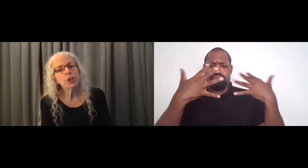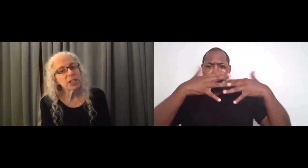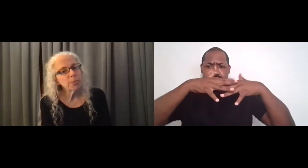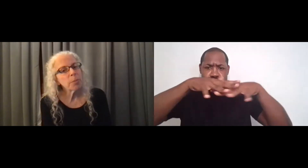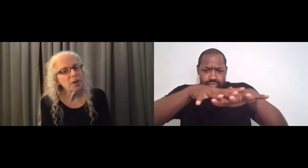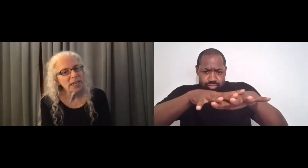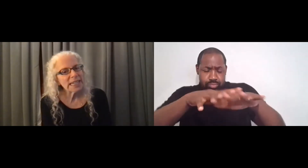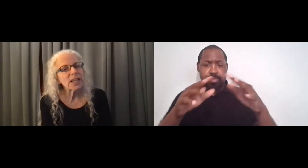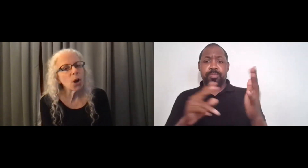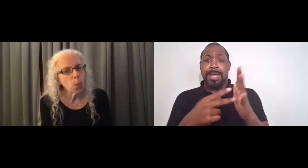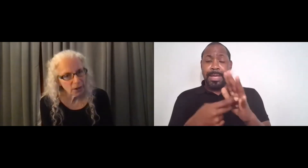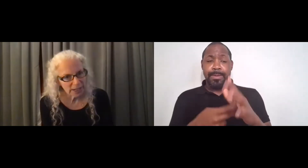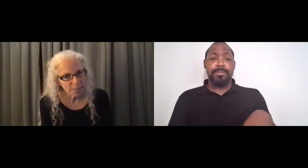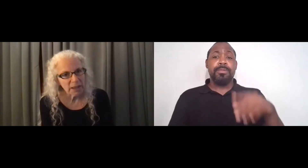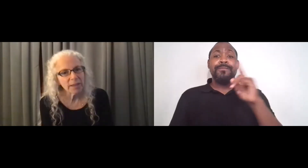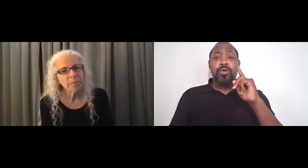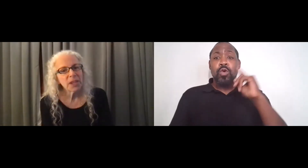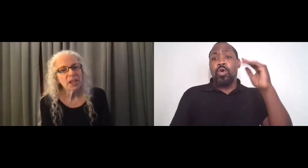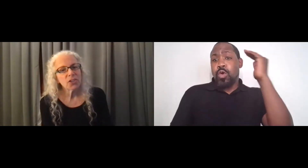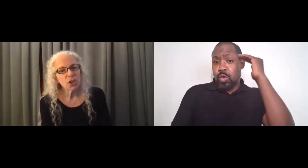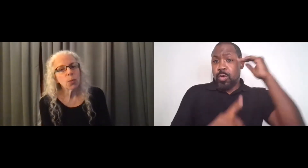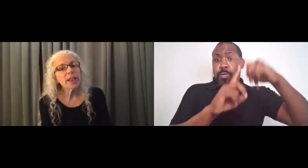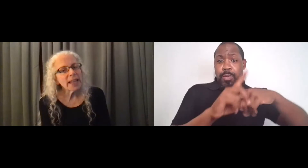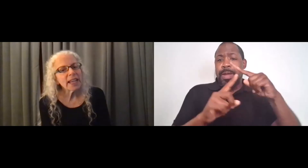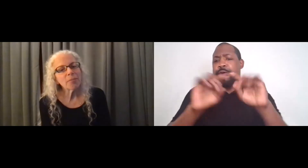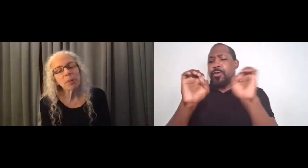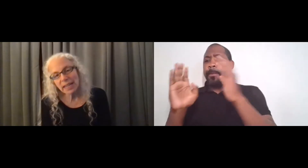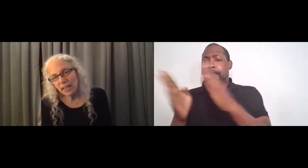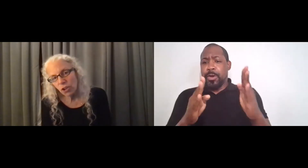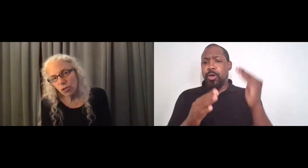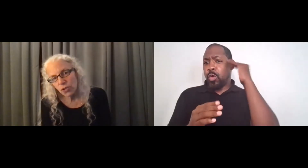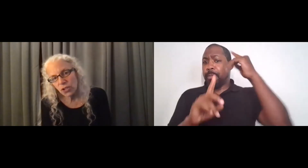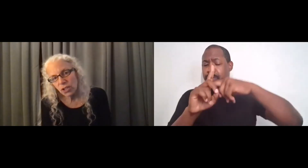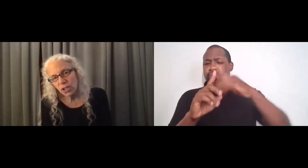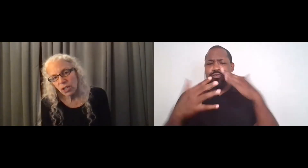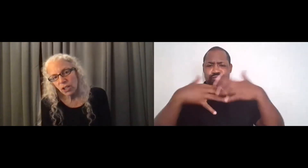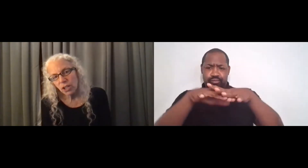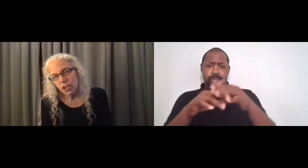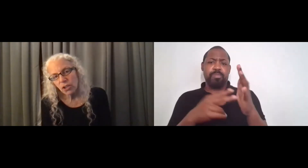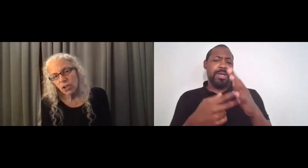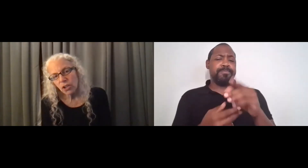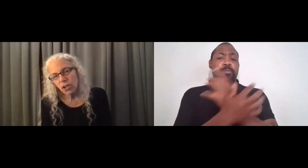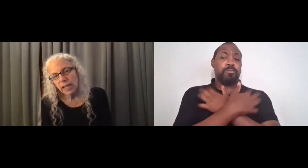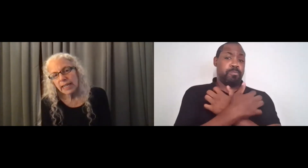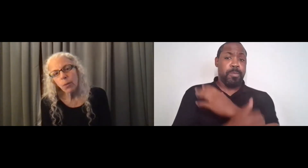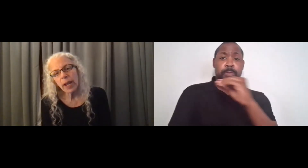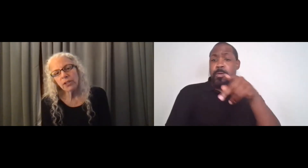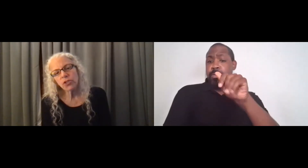Emergency Preparedness Awareness Month. So we're thinking of blending those in a way so that